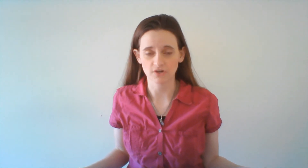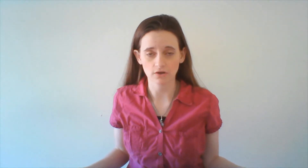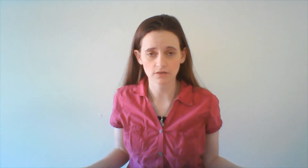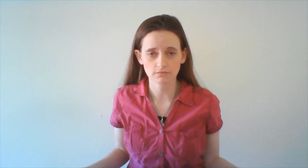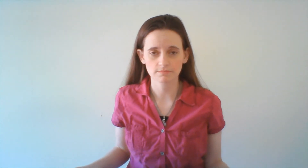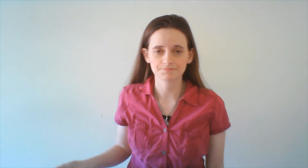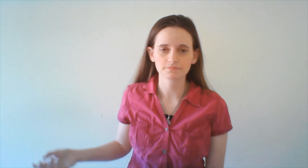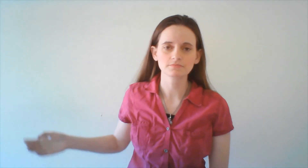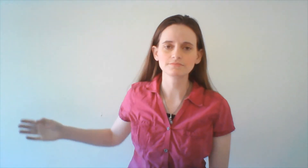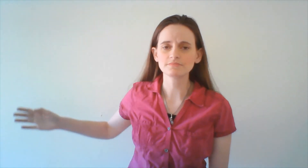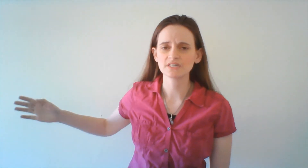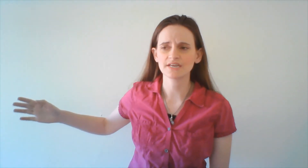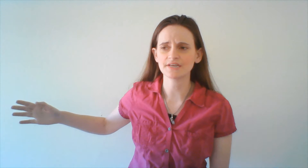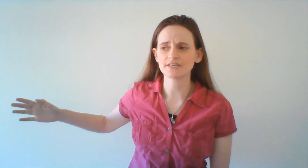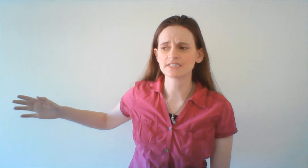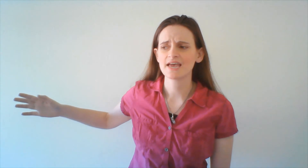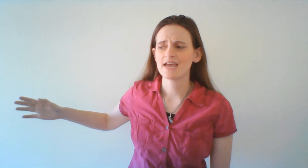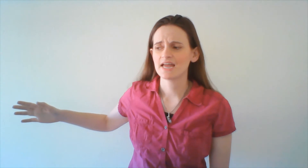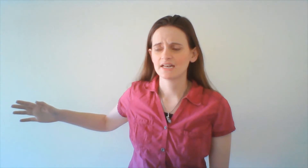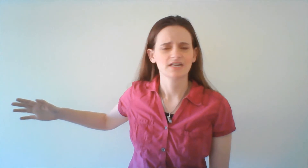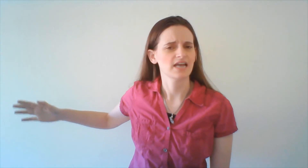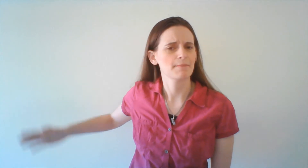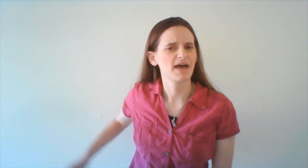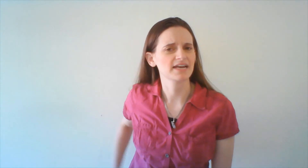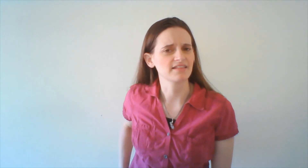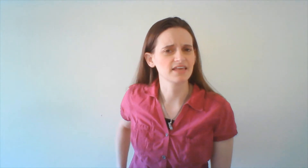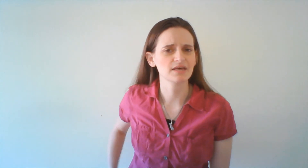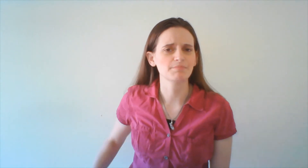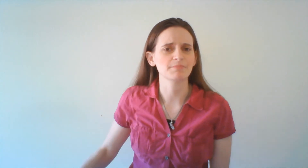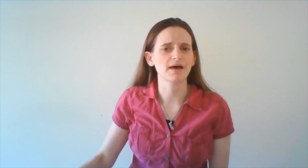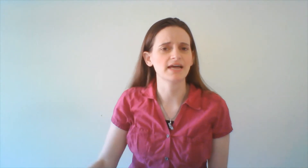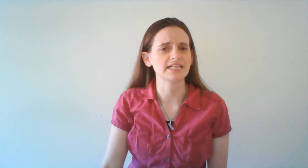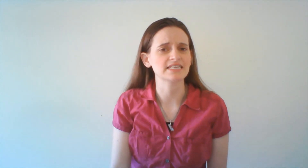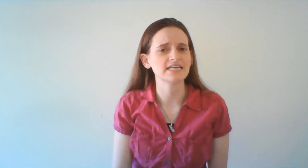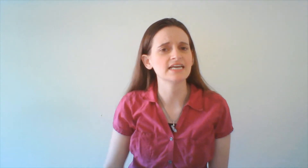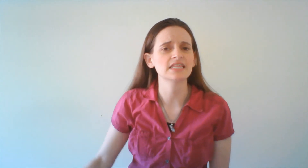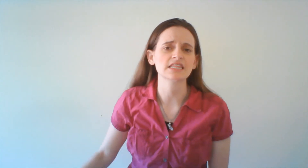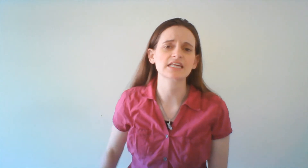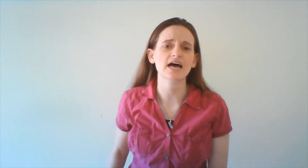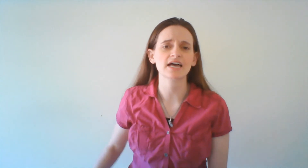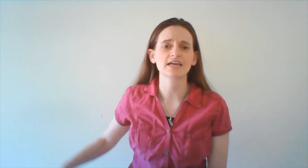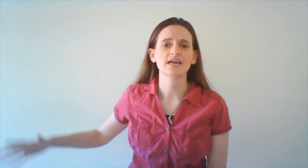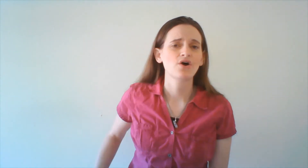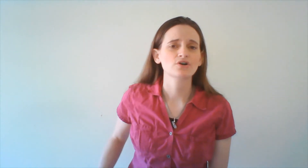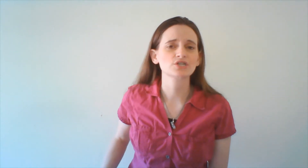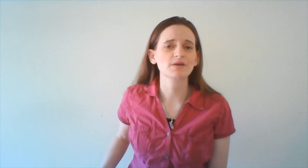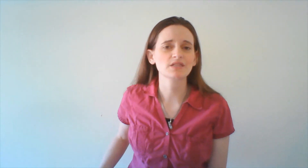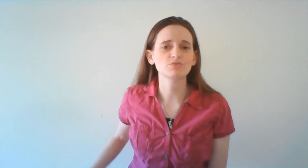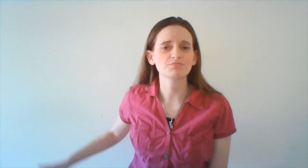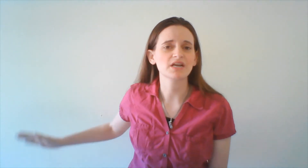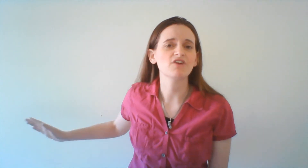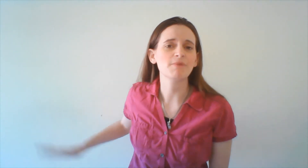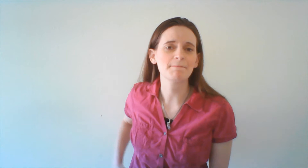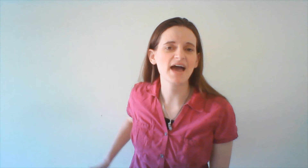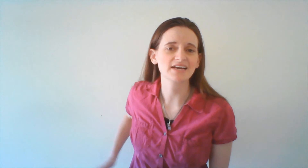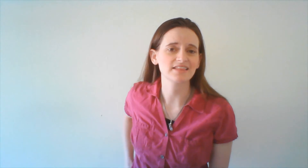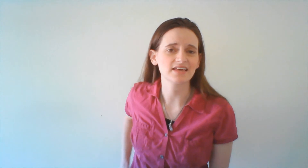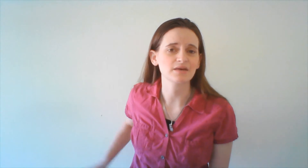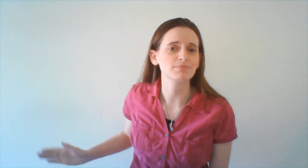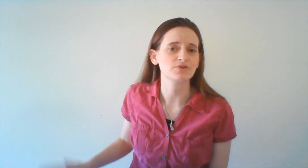dog is not patting the hip, but patting the knee, the thigh, or just making the movement of patting the hip or